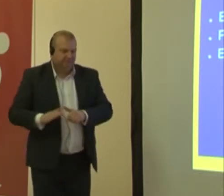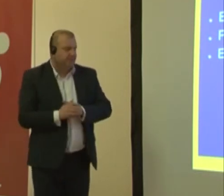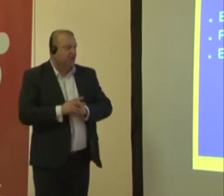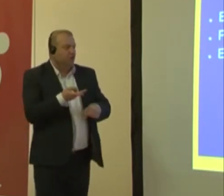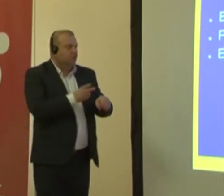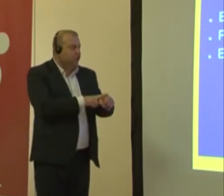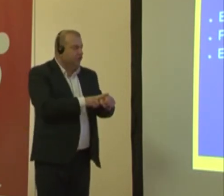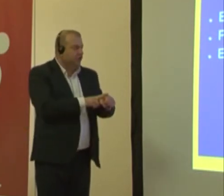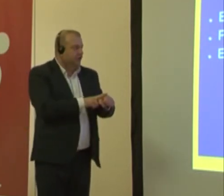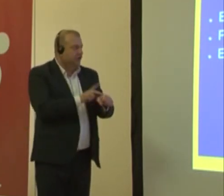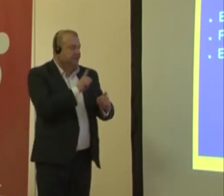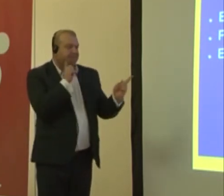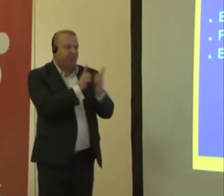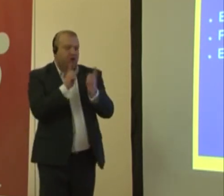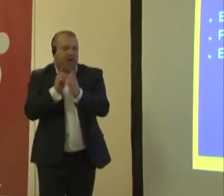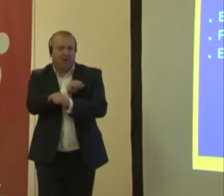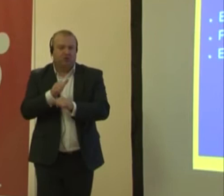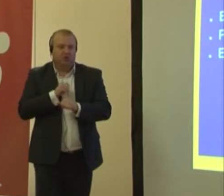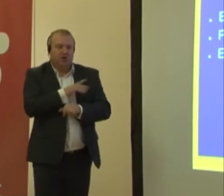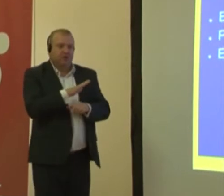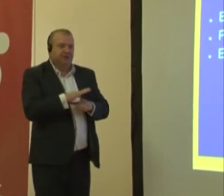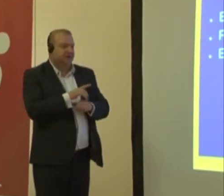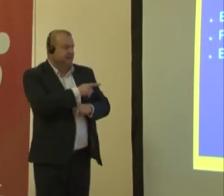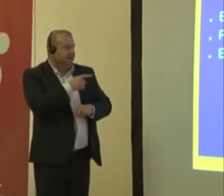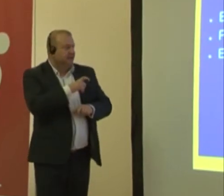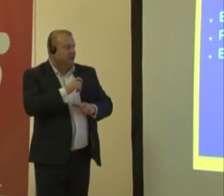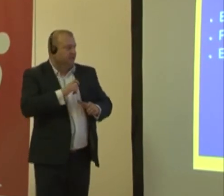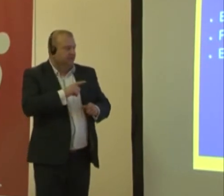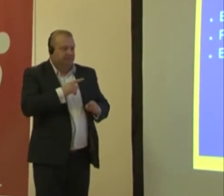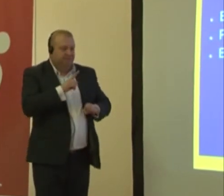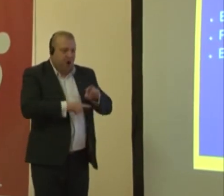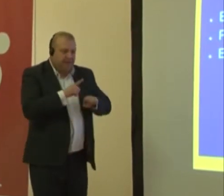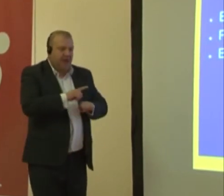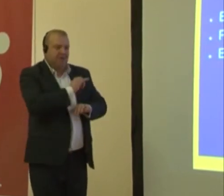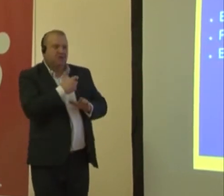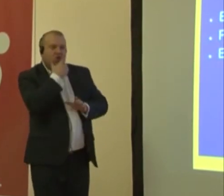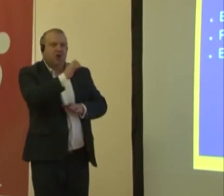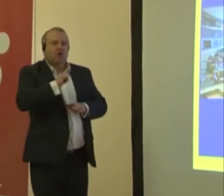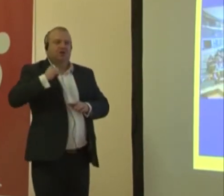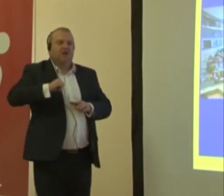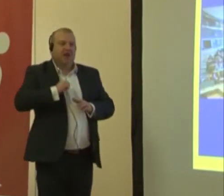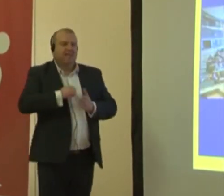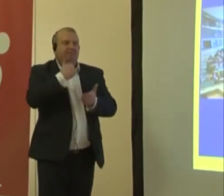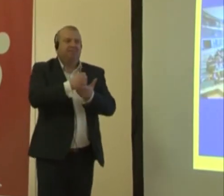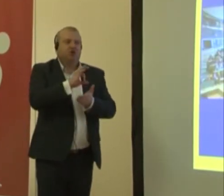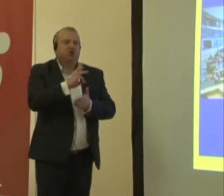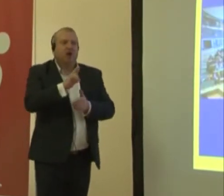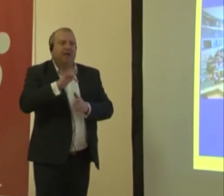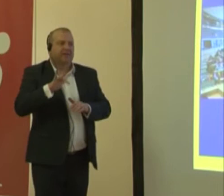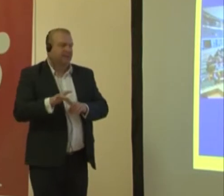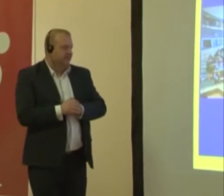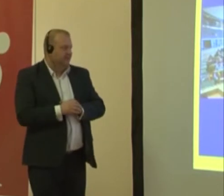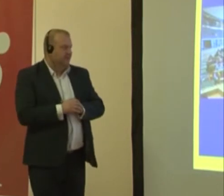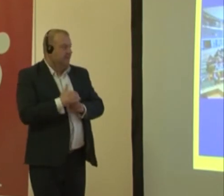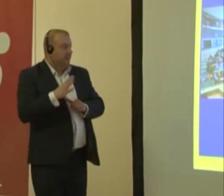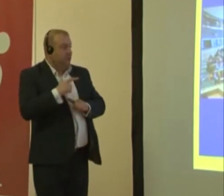we want this, we would like this, A, B, C, D. So we have held some hearings. This was the last